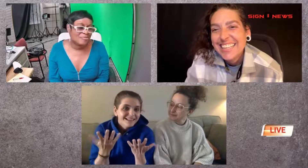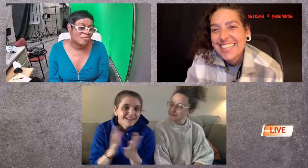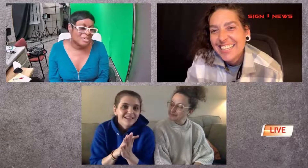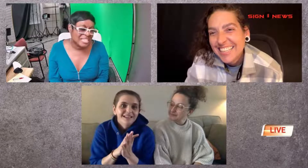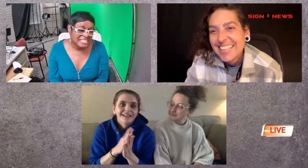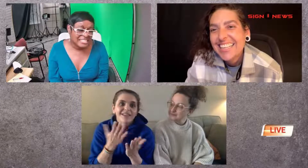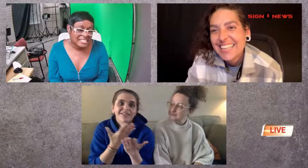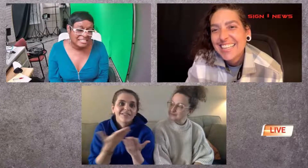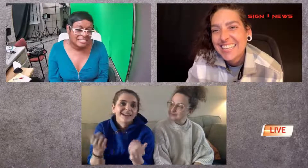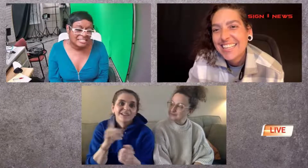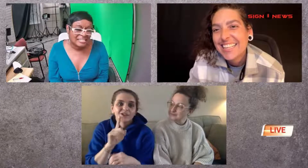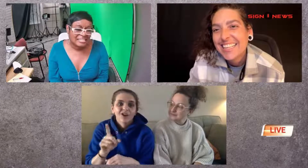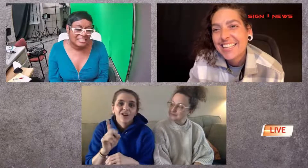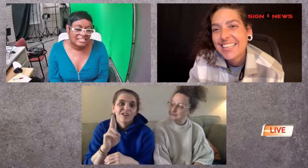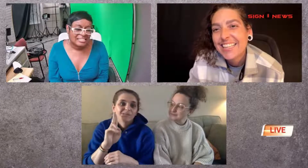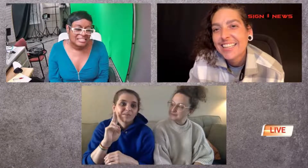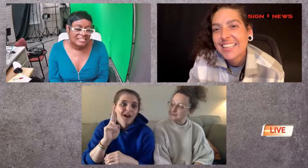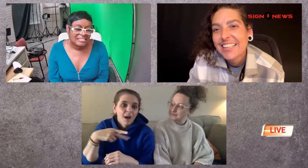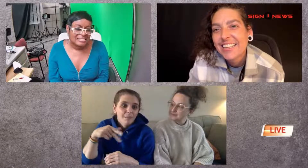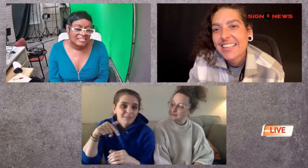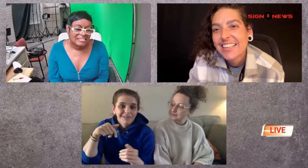Not really.